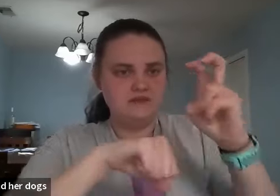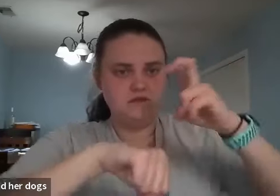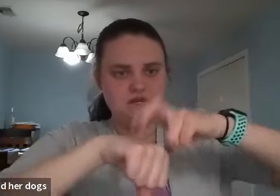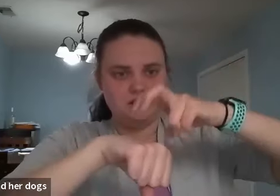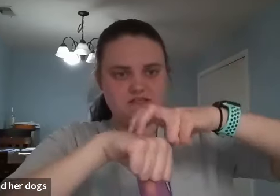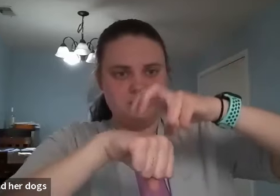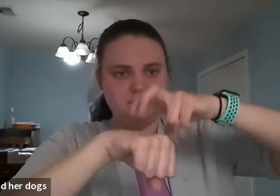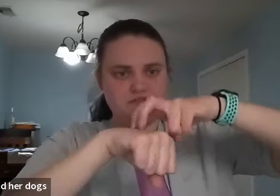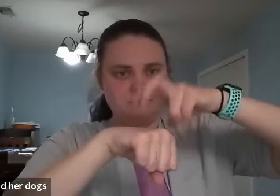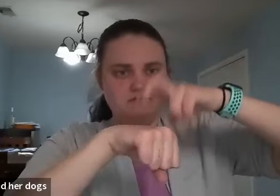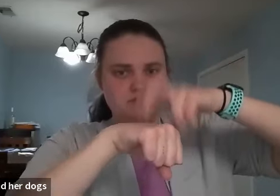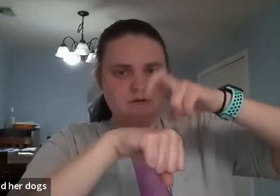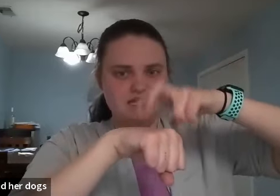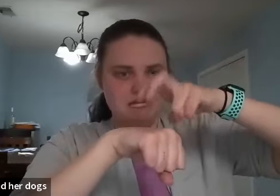them and then you're going to tap it on top. Potato.